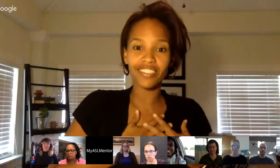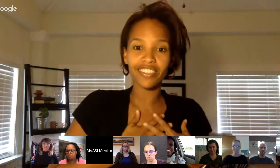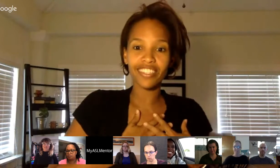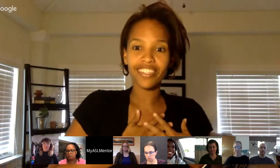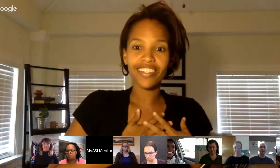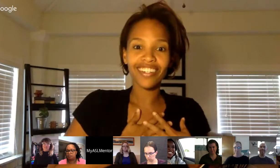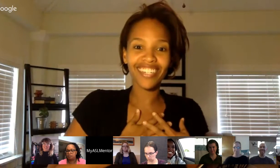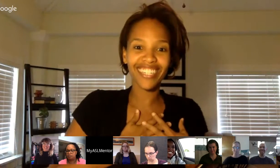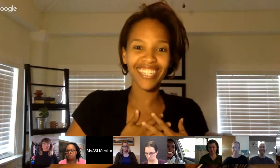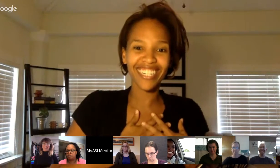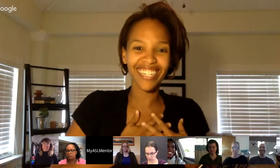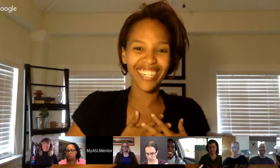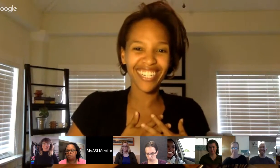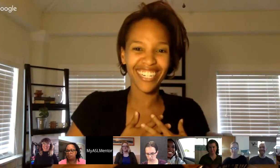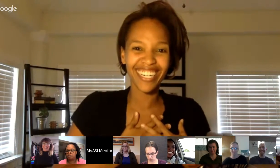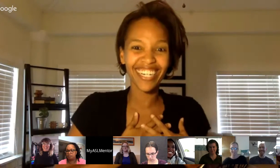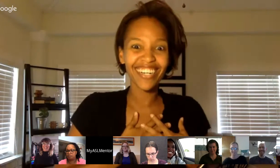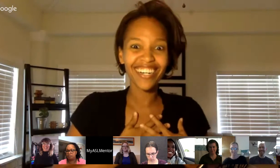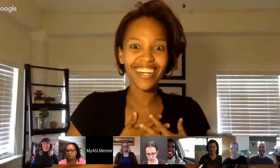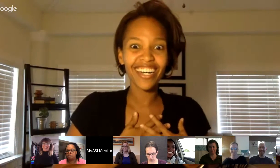this.